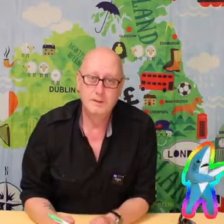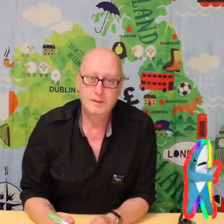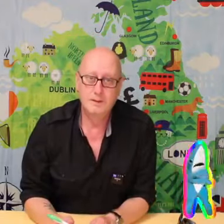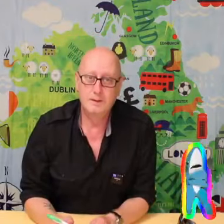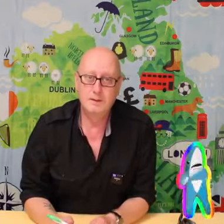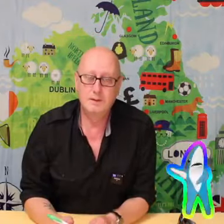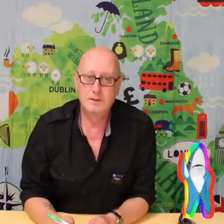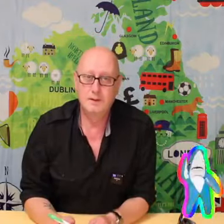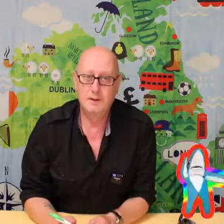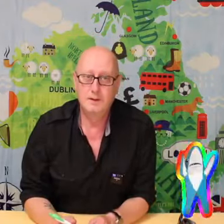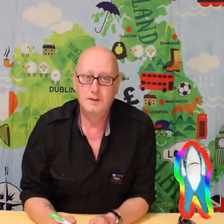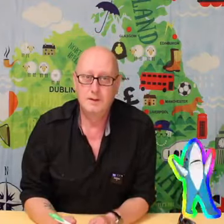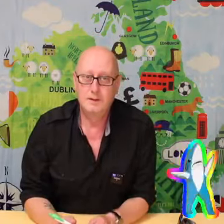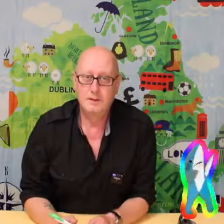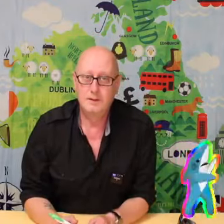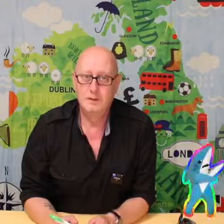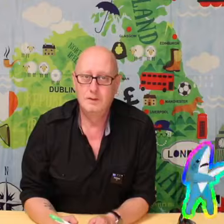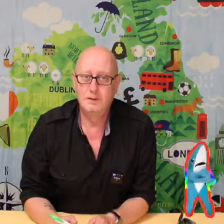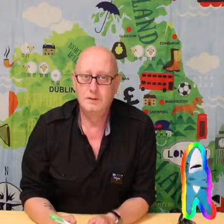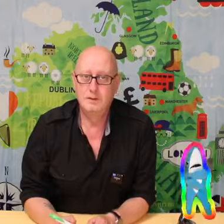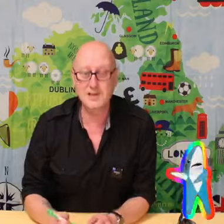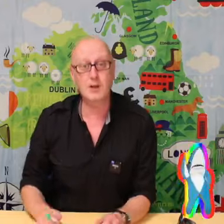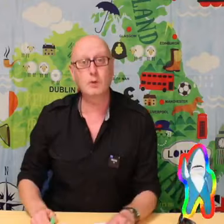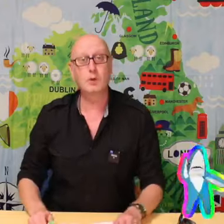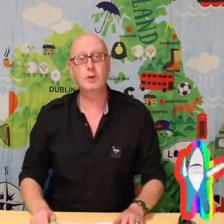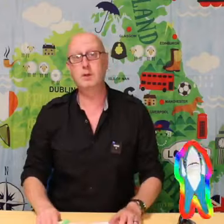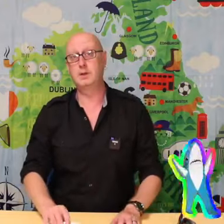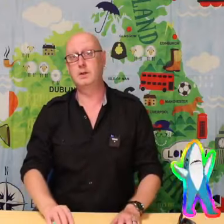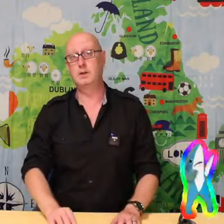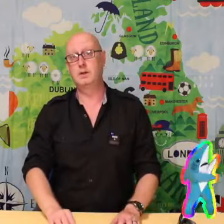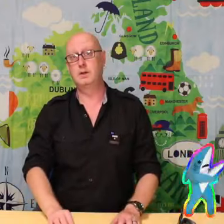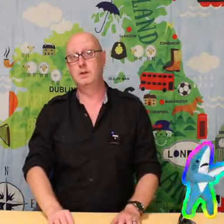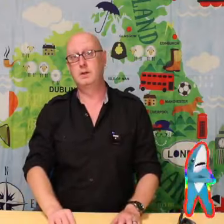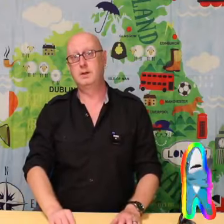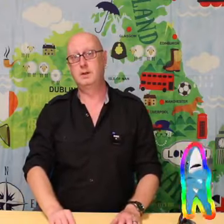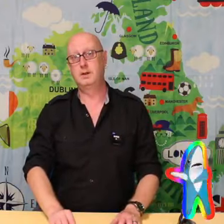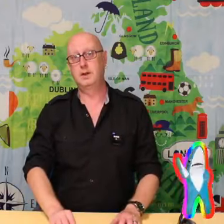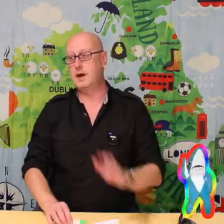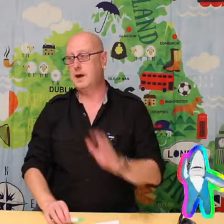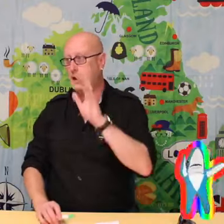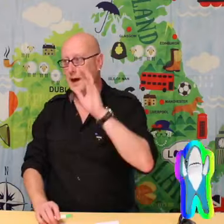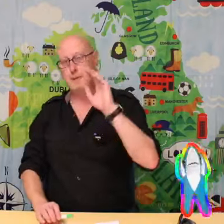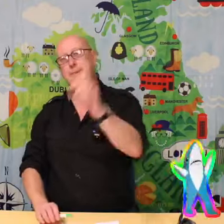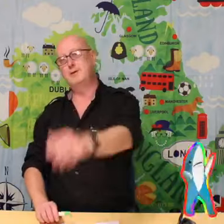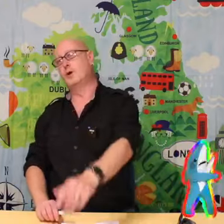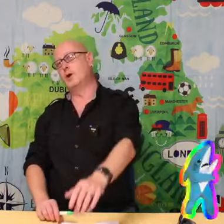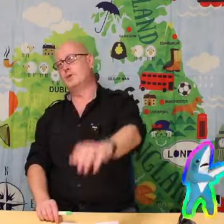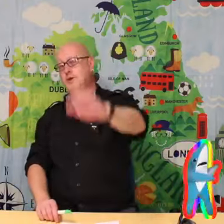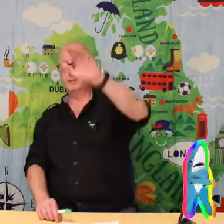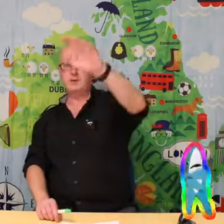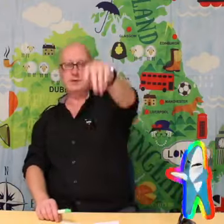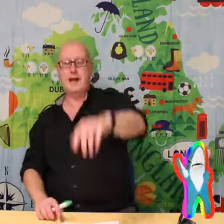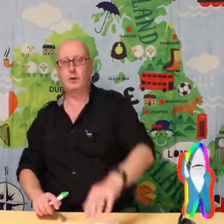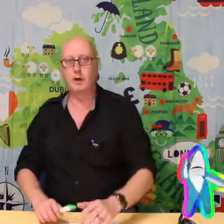Oh, now Mr. Matthew Beattie's got some news. Has he new? Would you like to know his news out there on TV, I might know it already, but yeah, go on. Is it